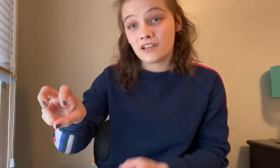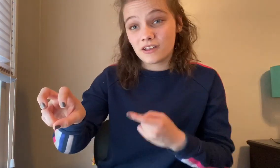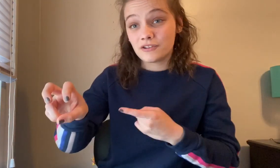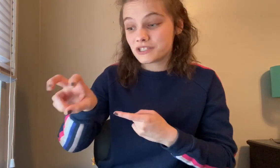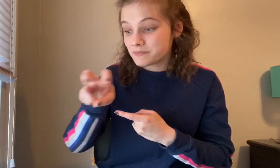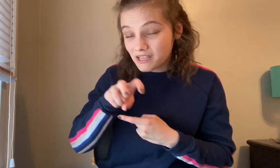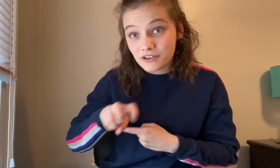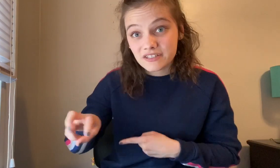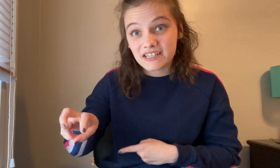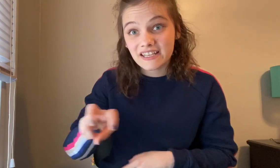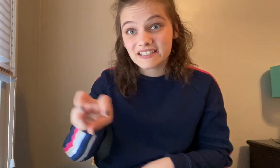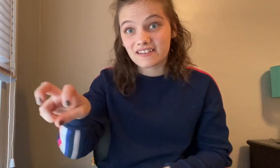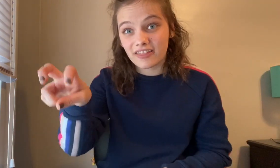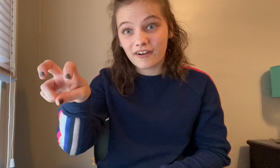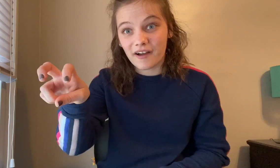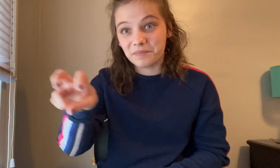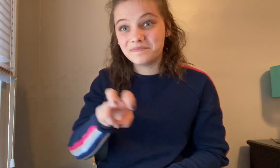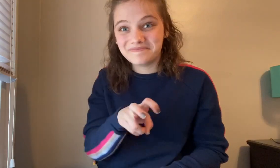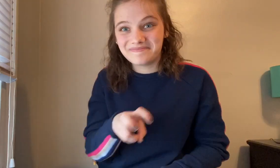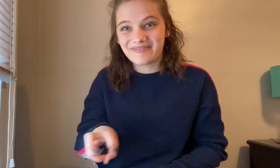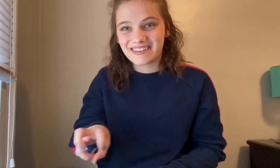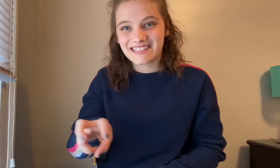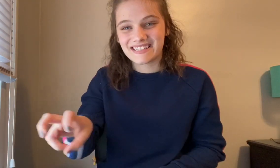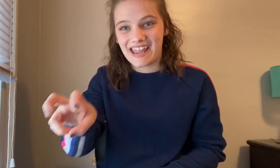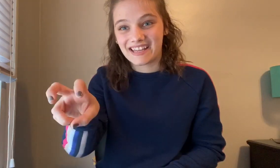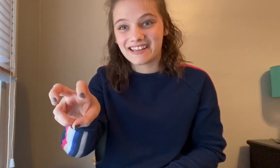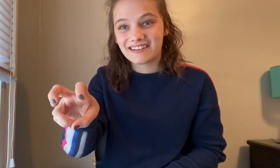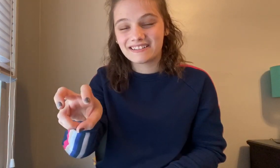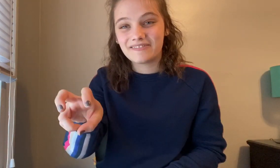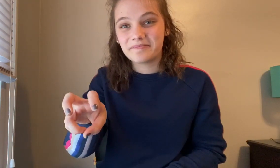You just make your snake slither up. Snake.